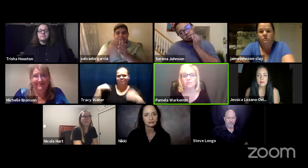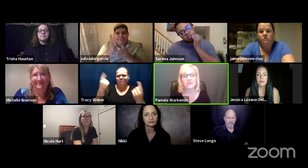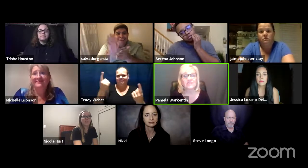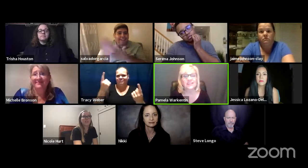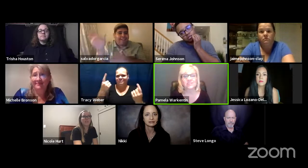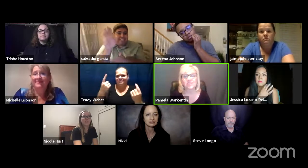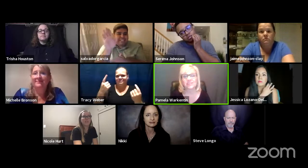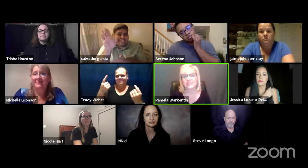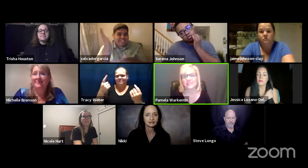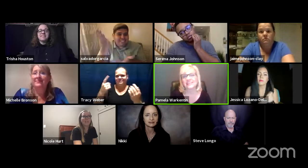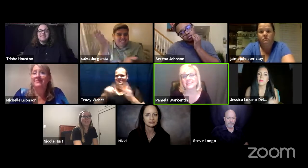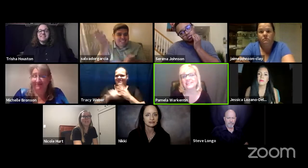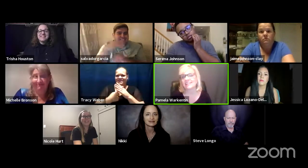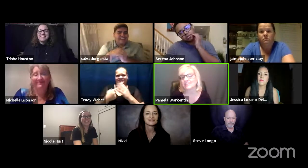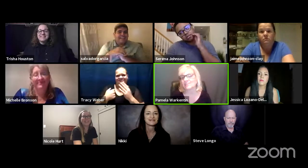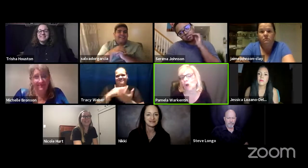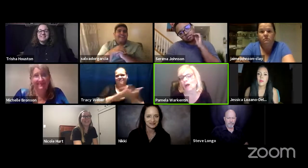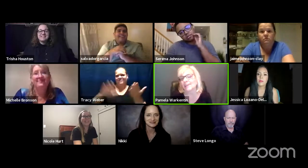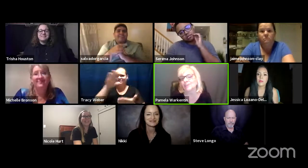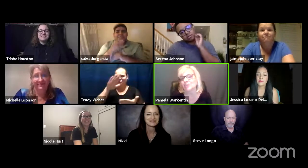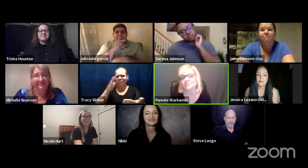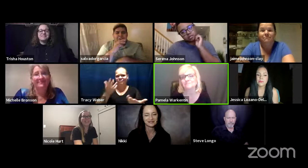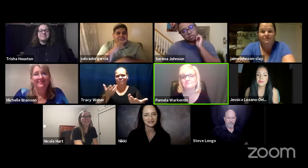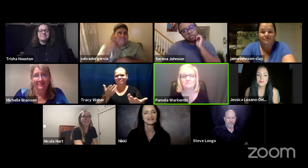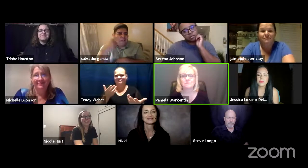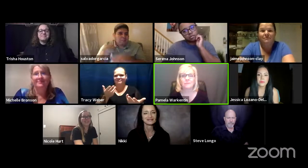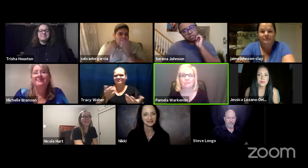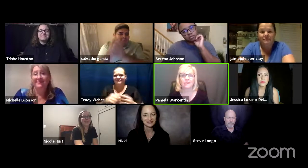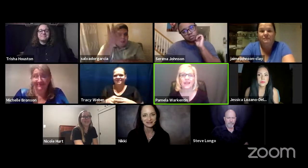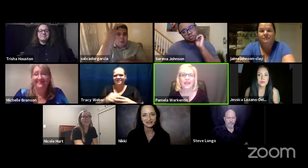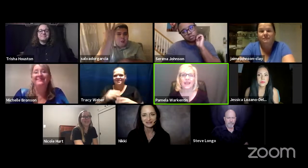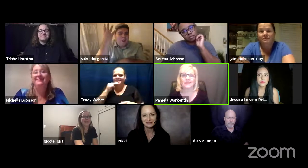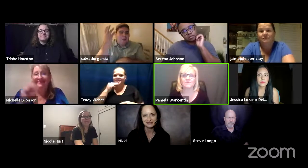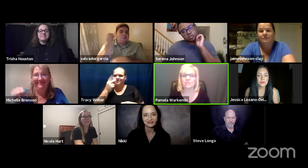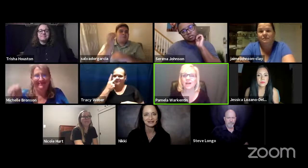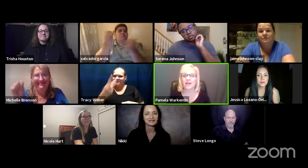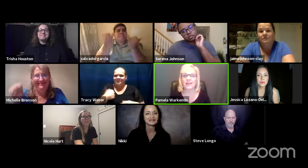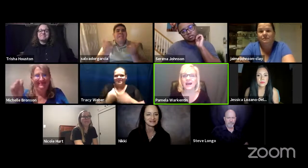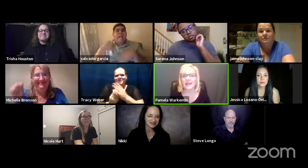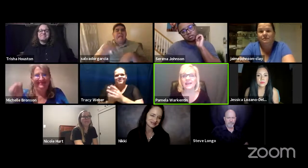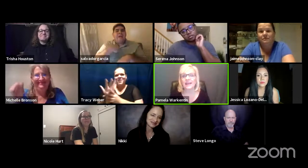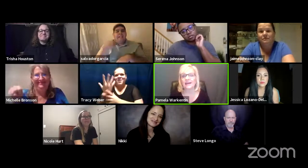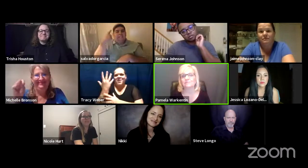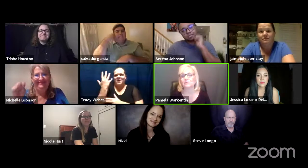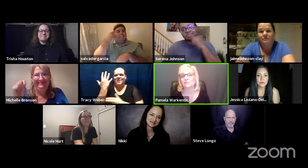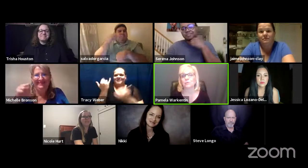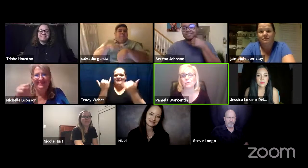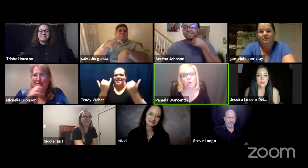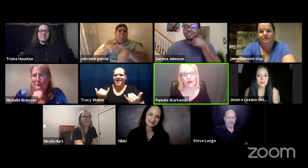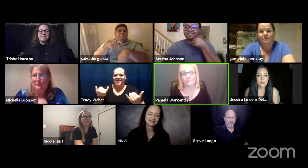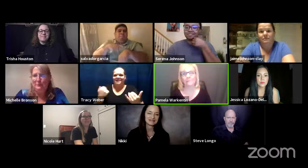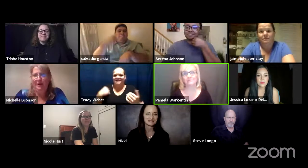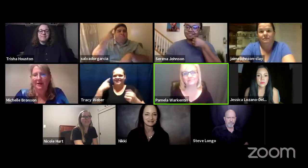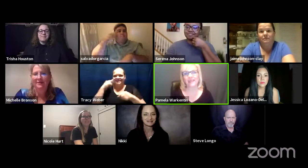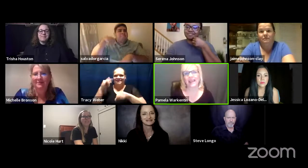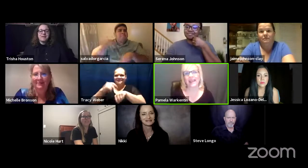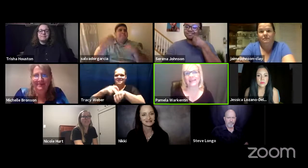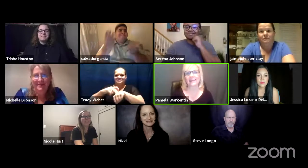with DHHSC since college, and Michelle and I have grown up, and it